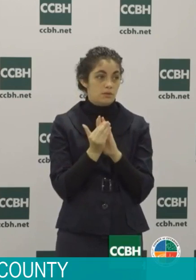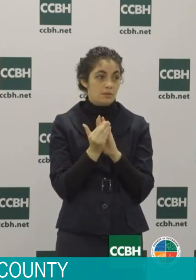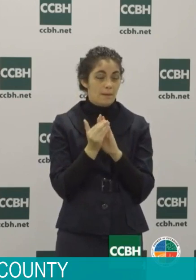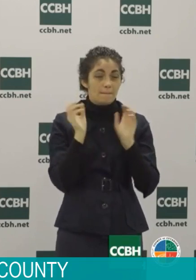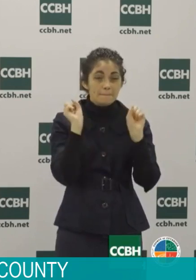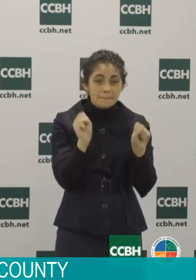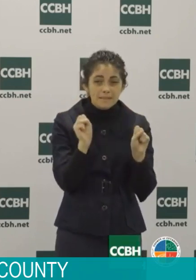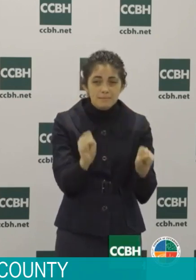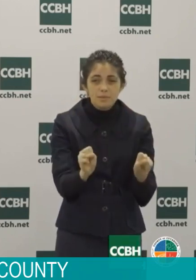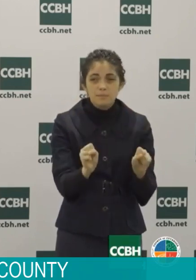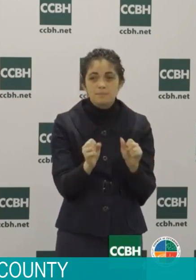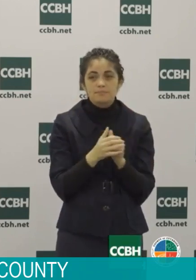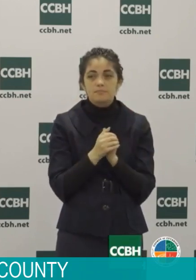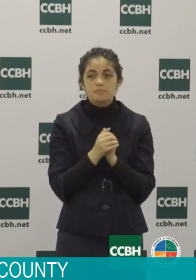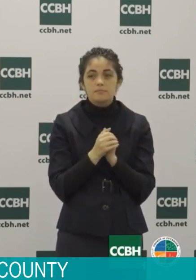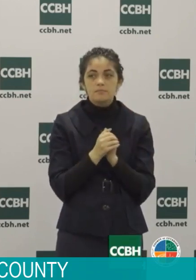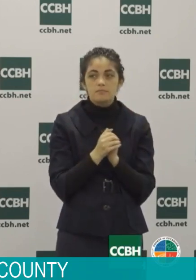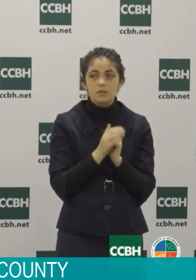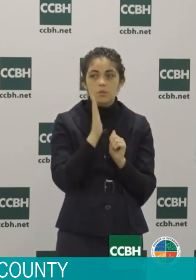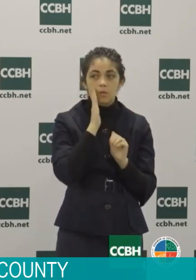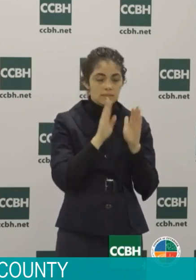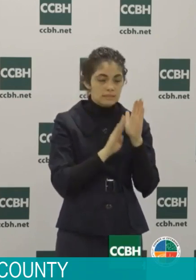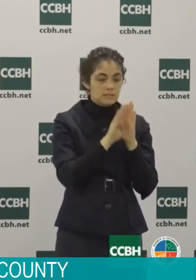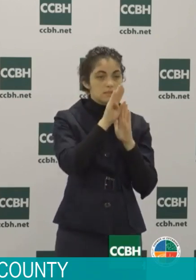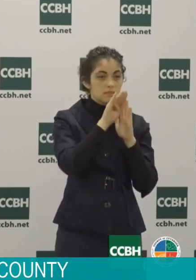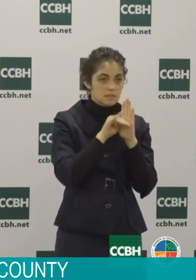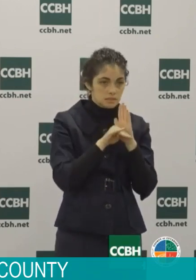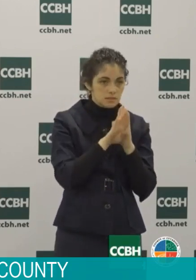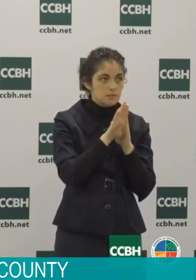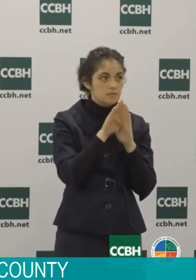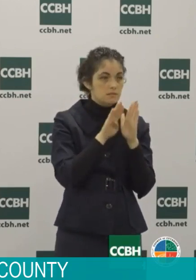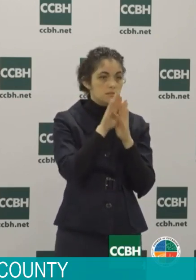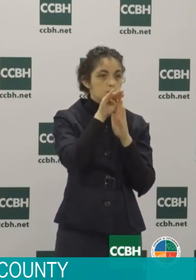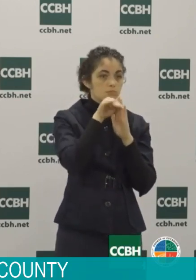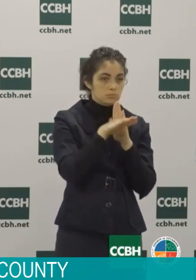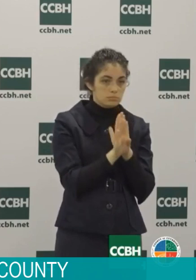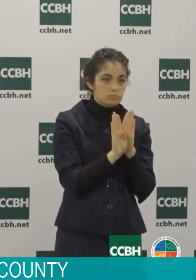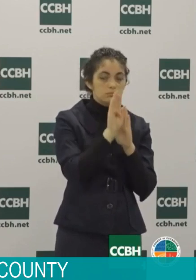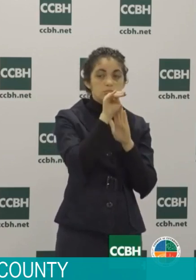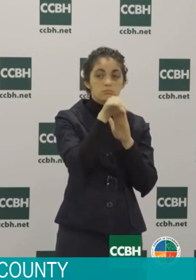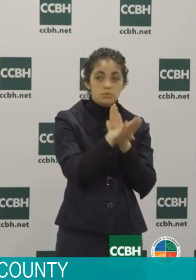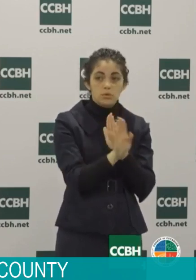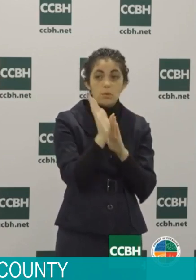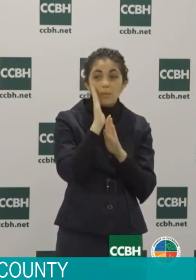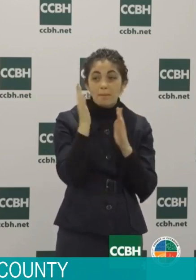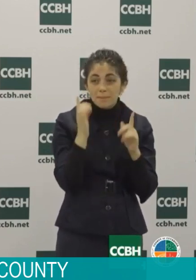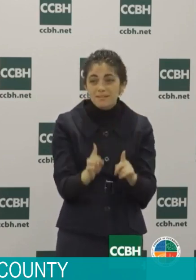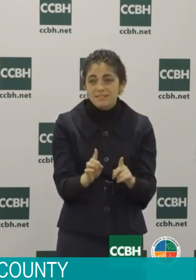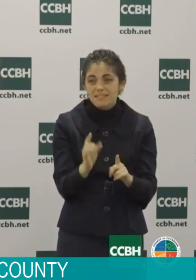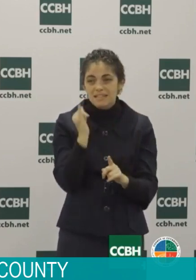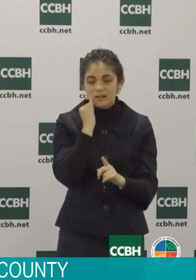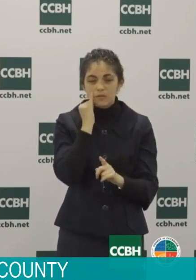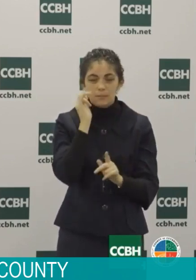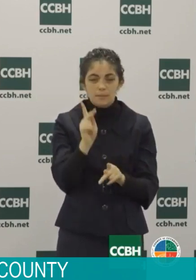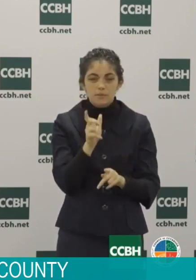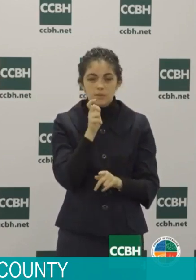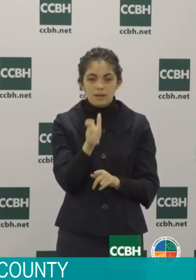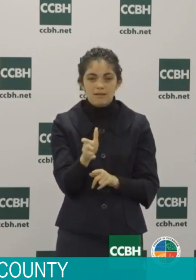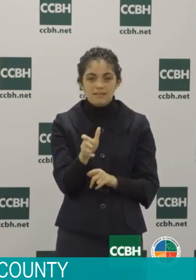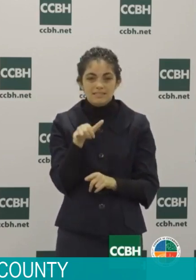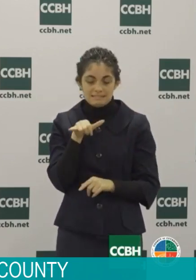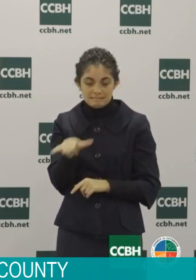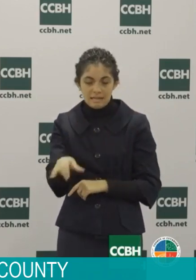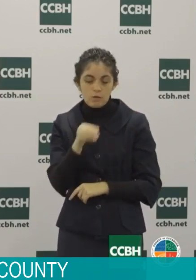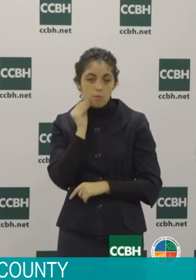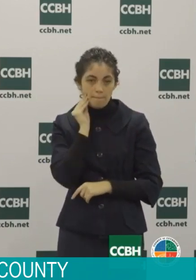possible that there are multiple surges at some point over time, particularly if people do not heed